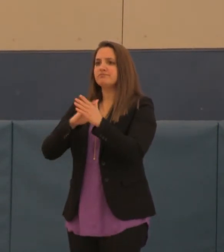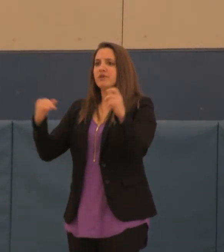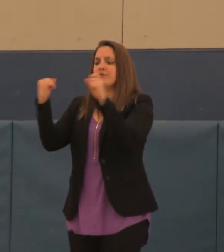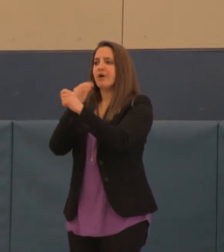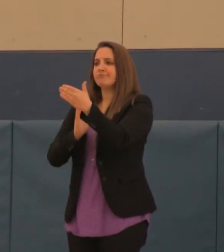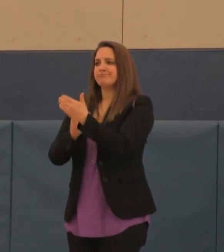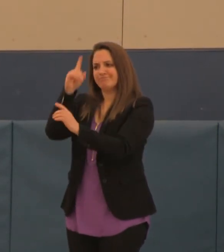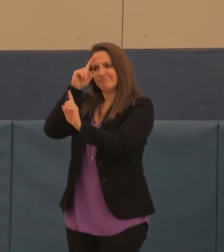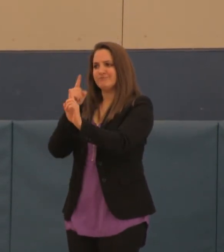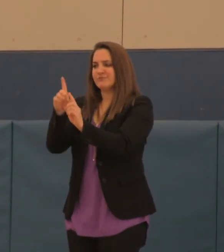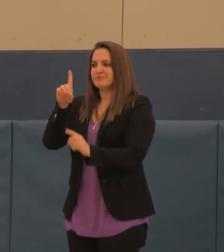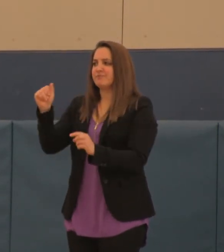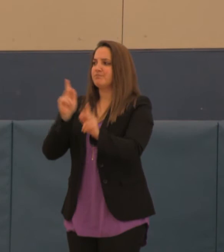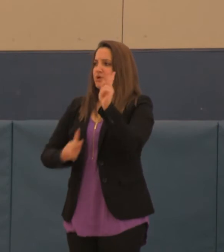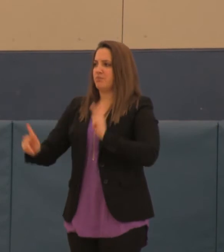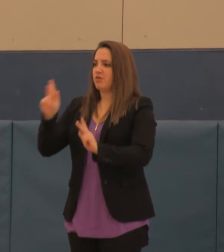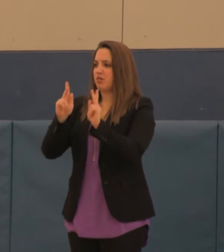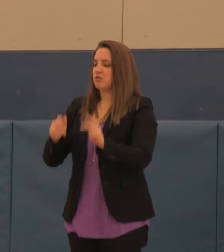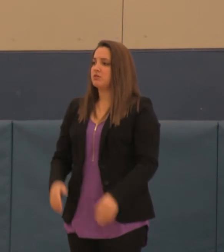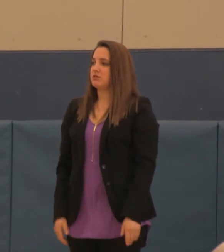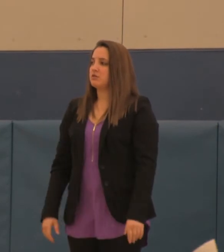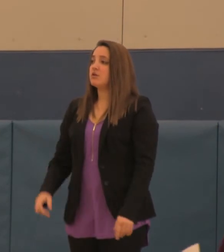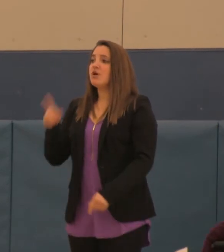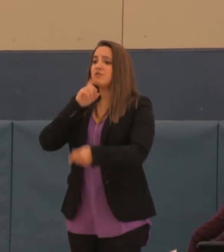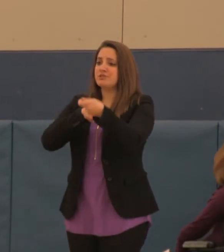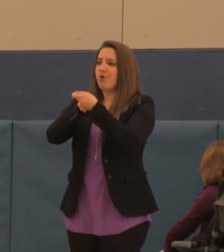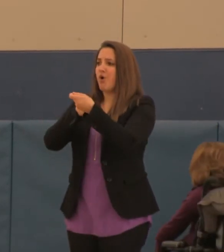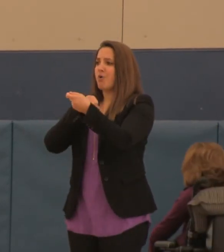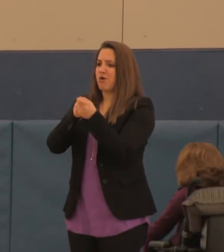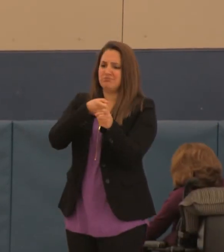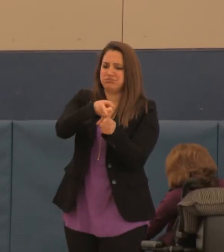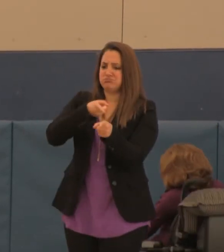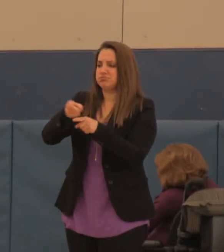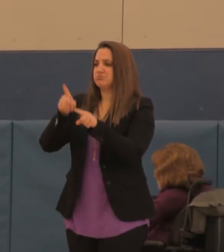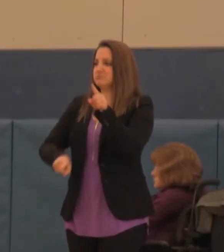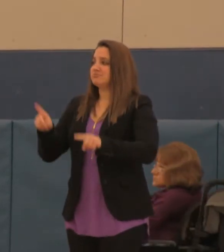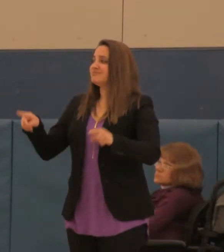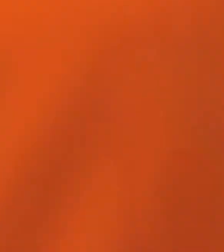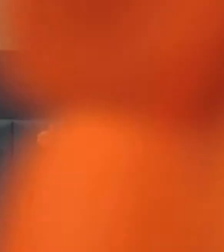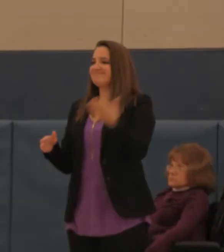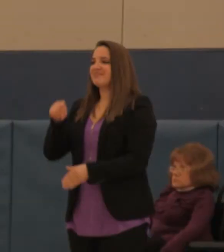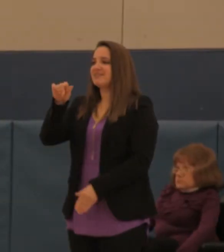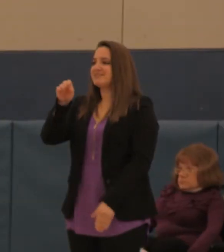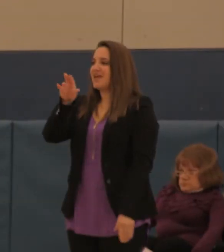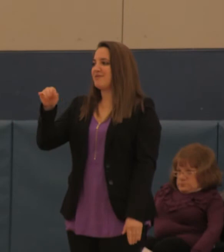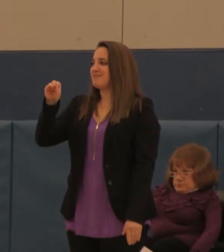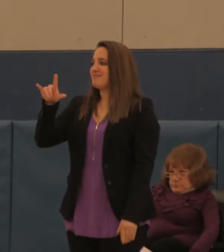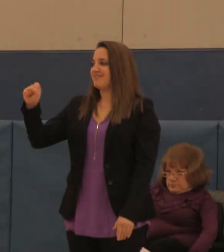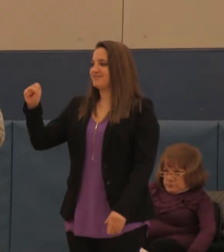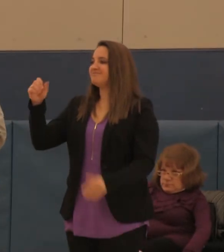rights by being aware of different sets of needs for support in all arenas. I give you Tammy Mills.